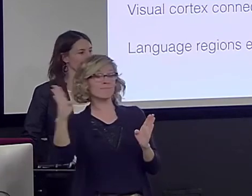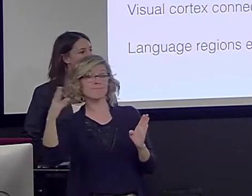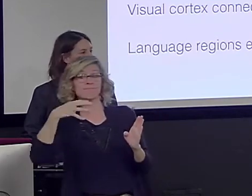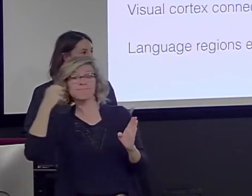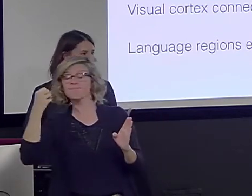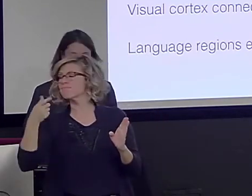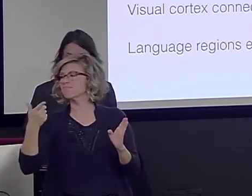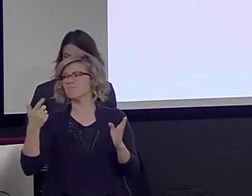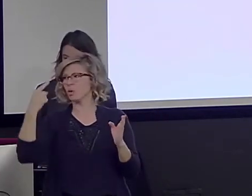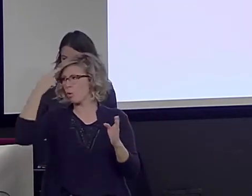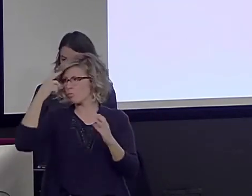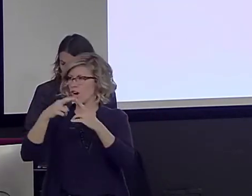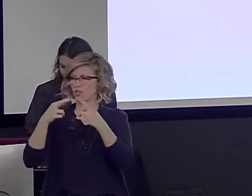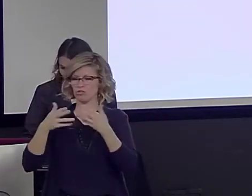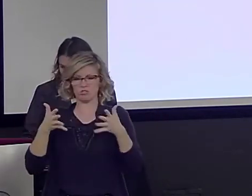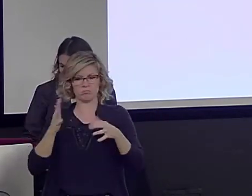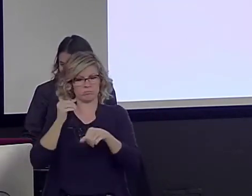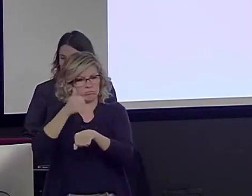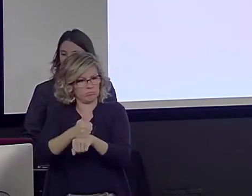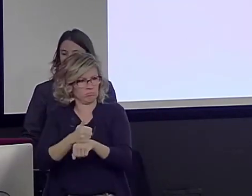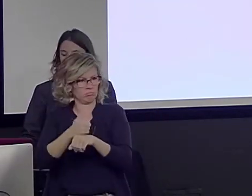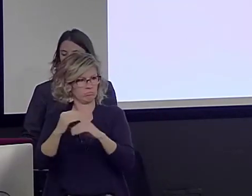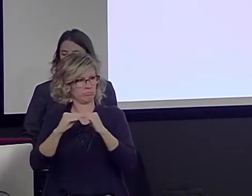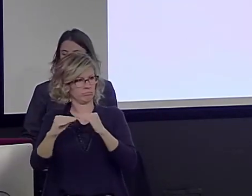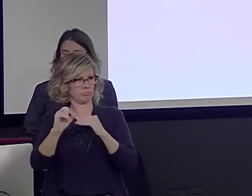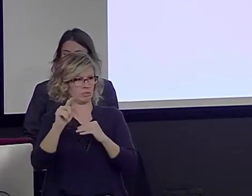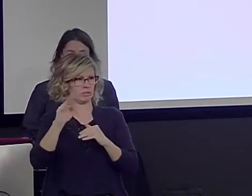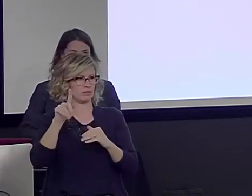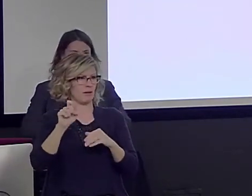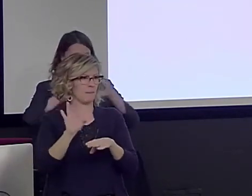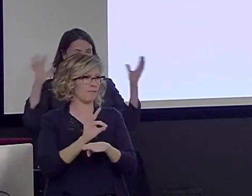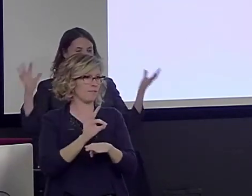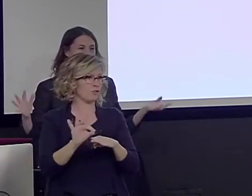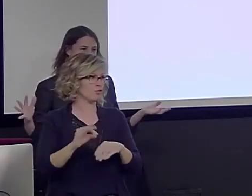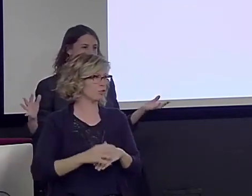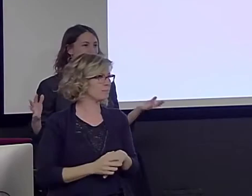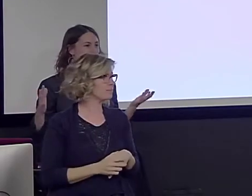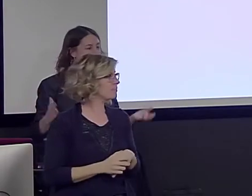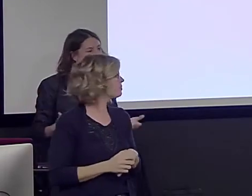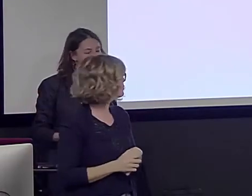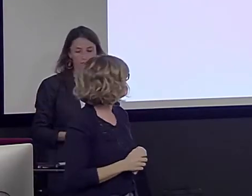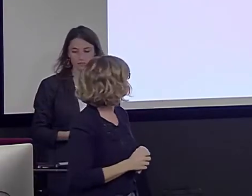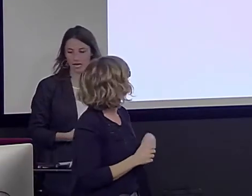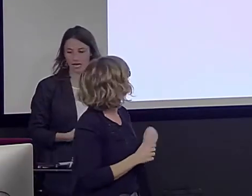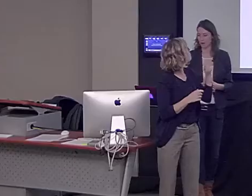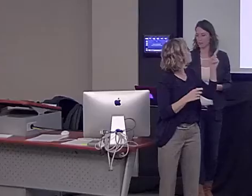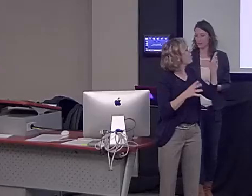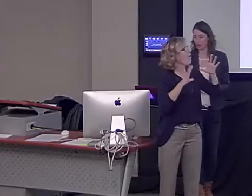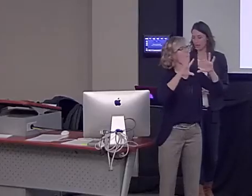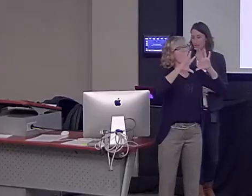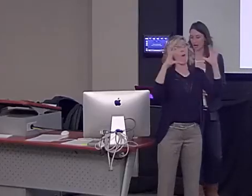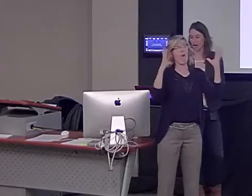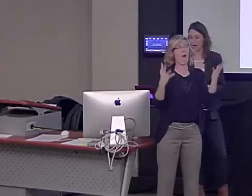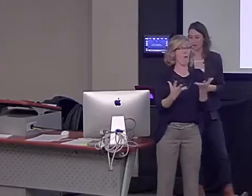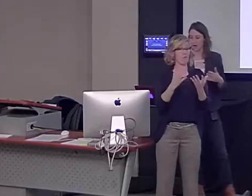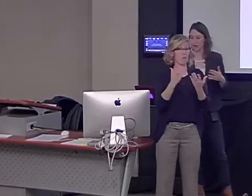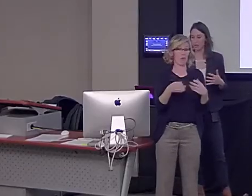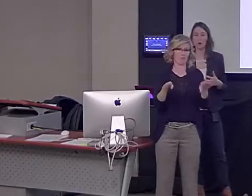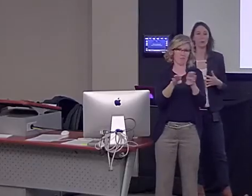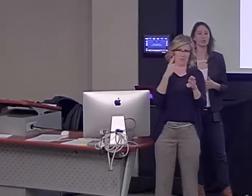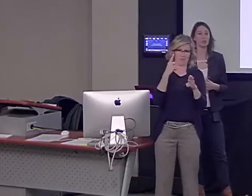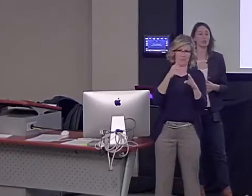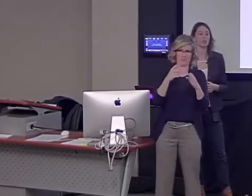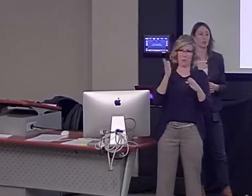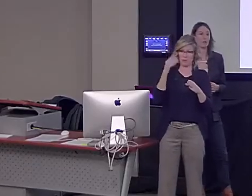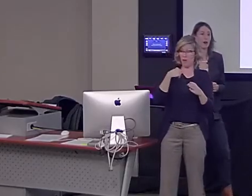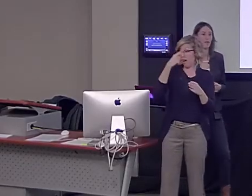seems to have a more stable function. So just to kind of overarching conclude the talk, I think